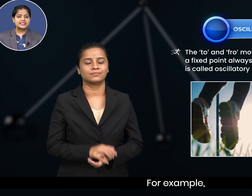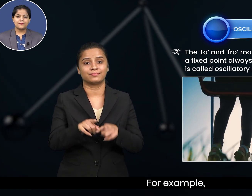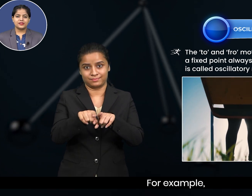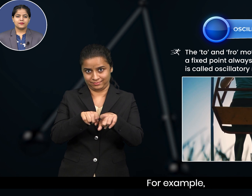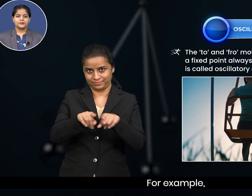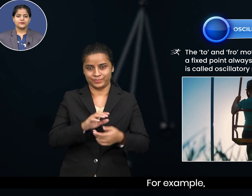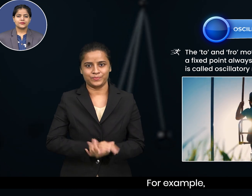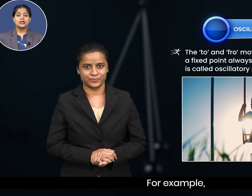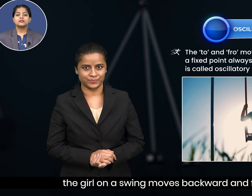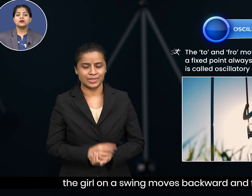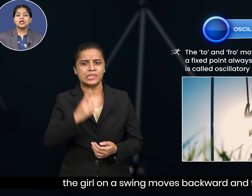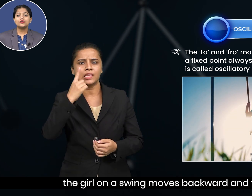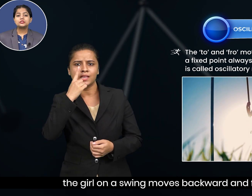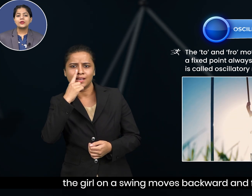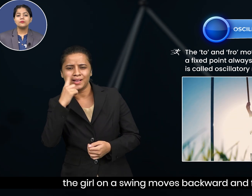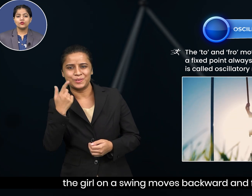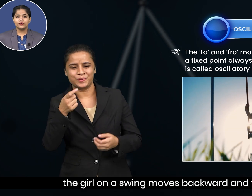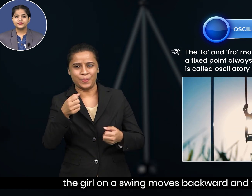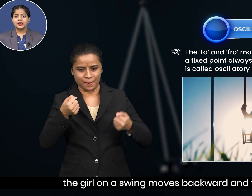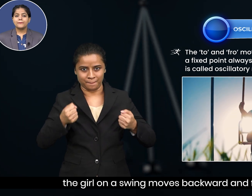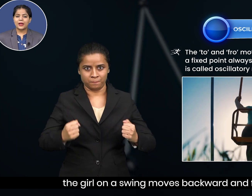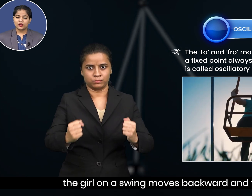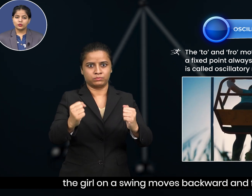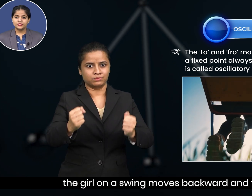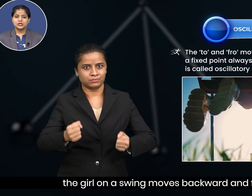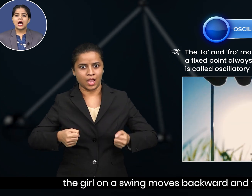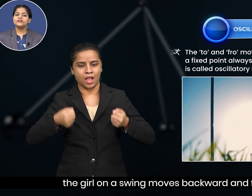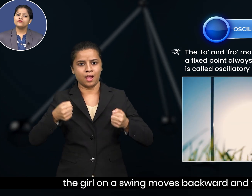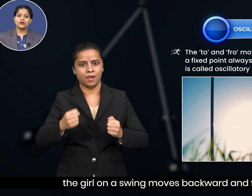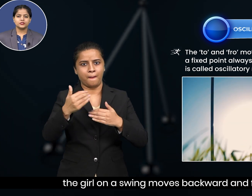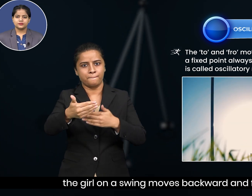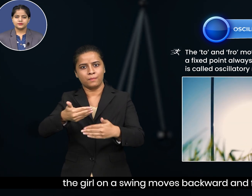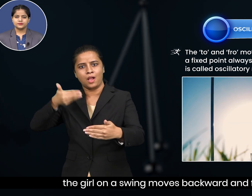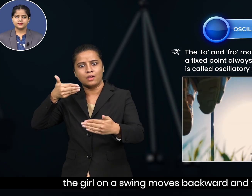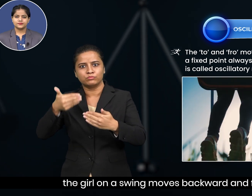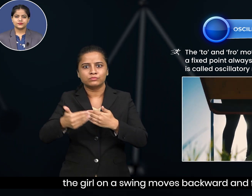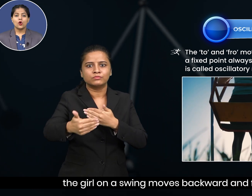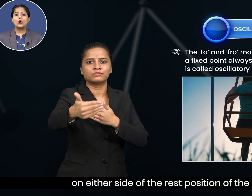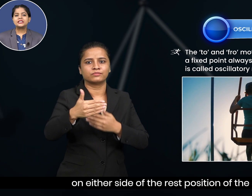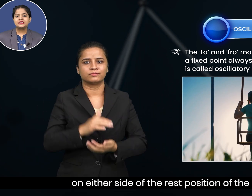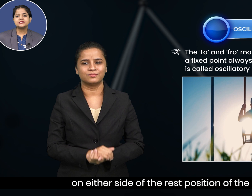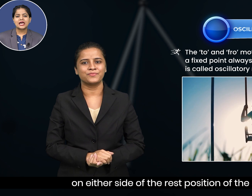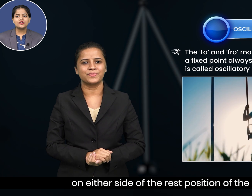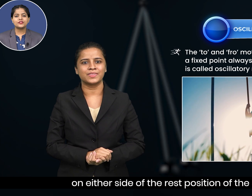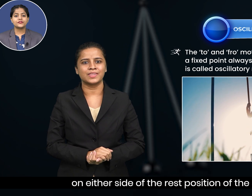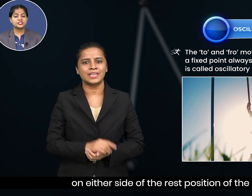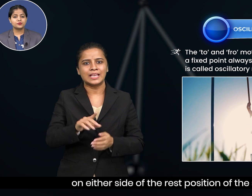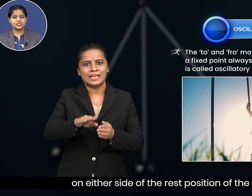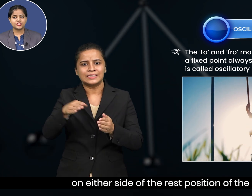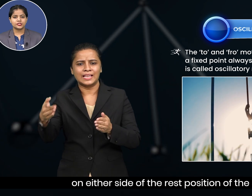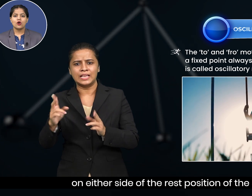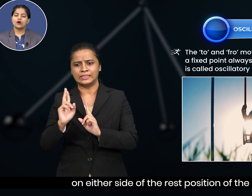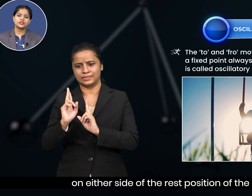For example, the girl on a swing moves backward and forward on either side of the